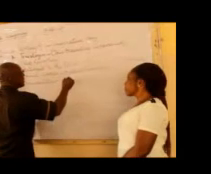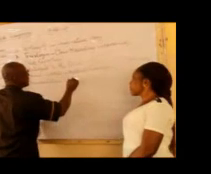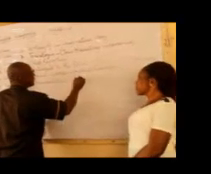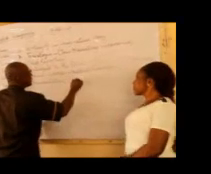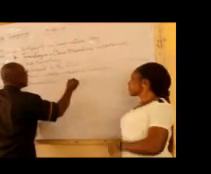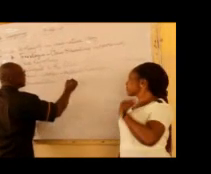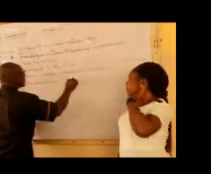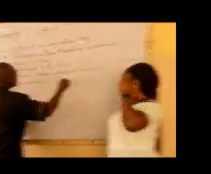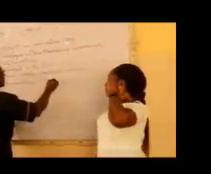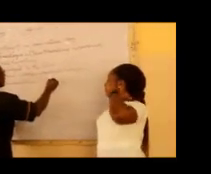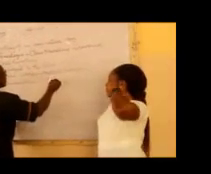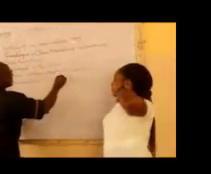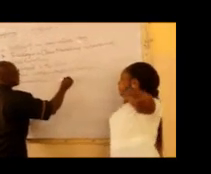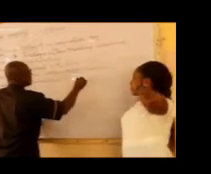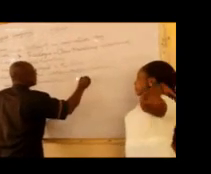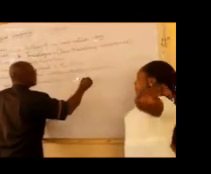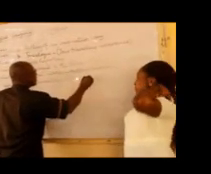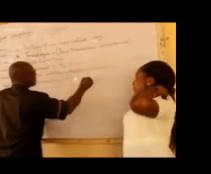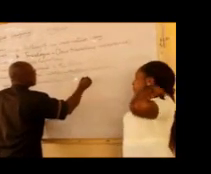minutes